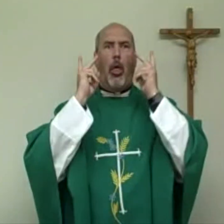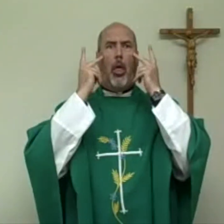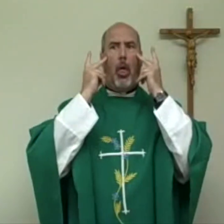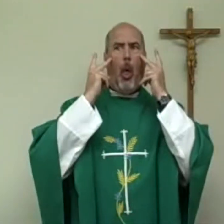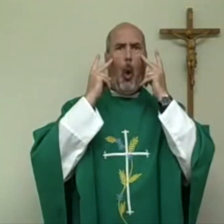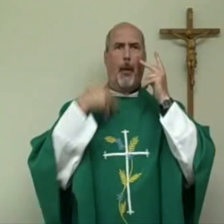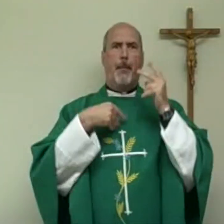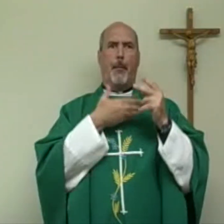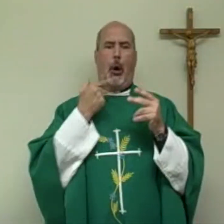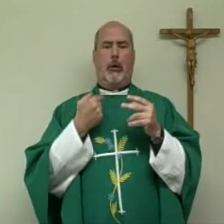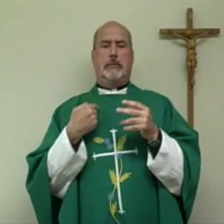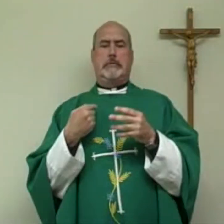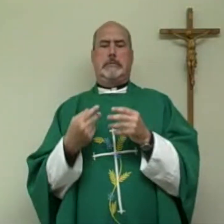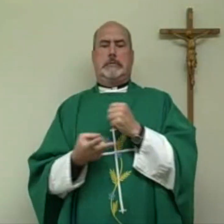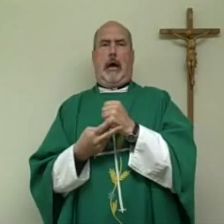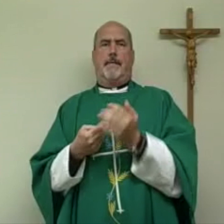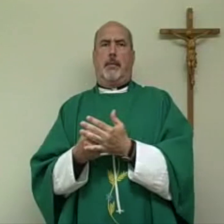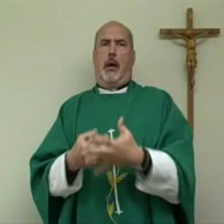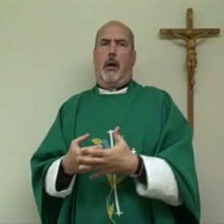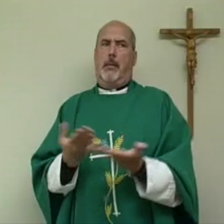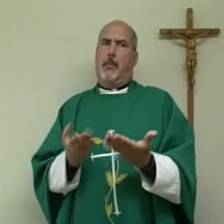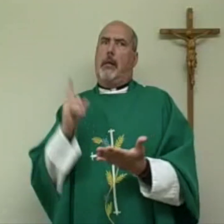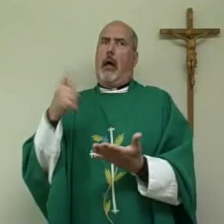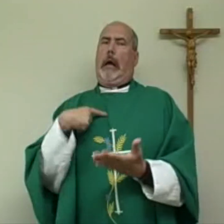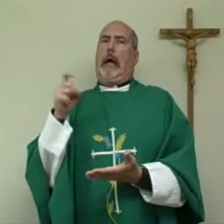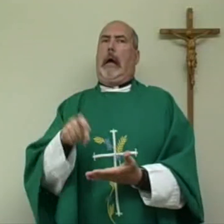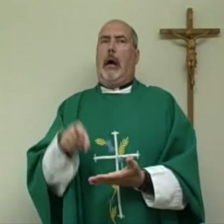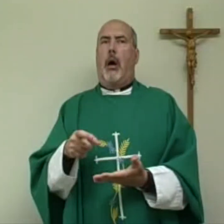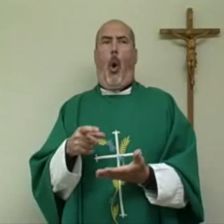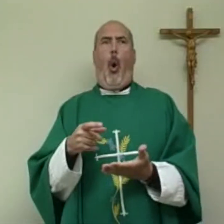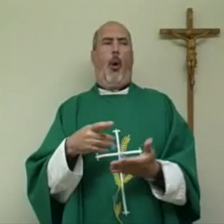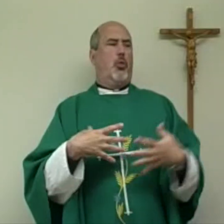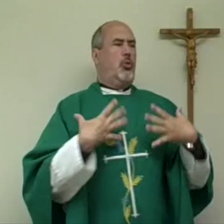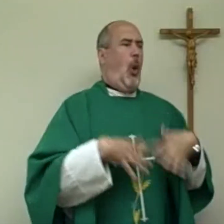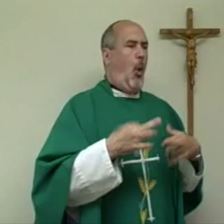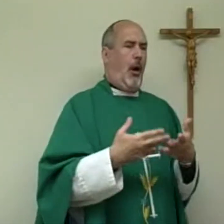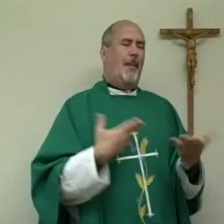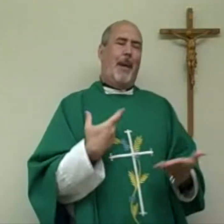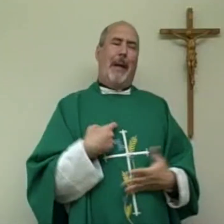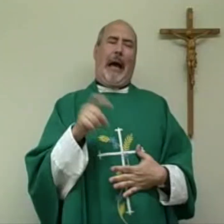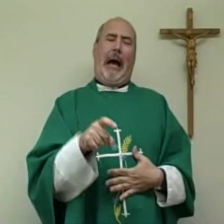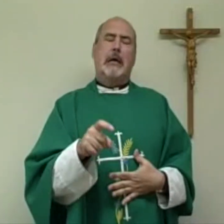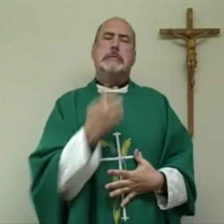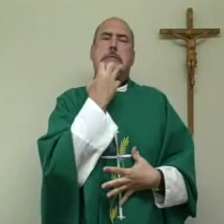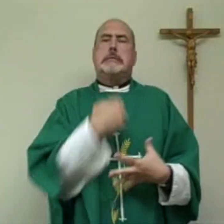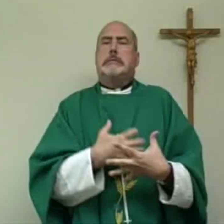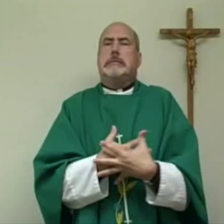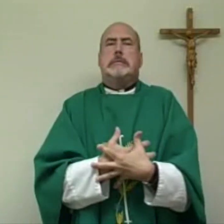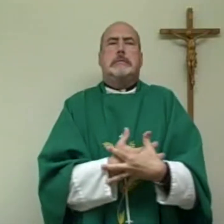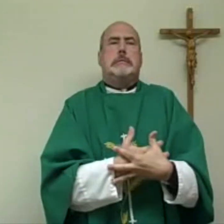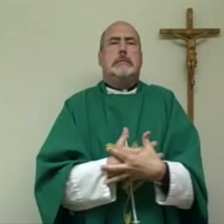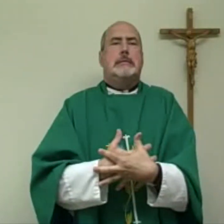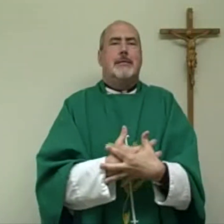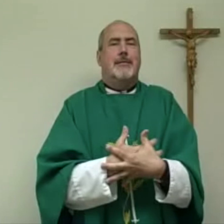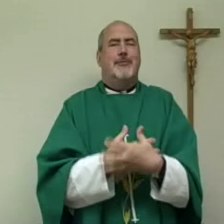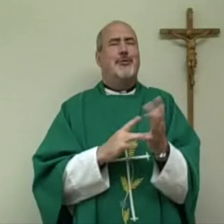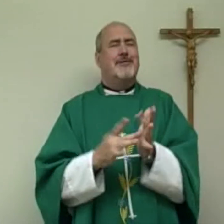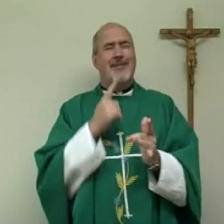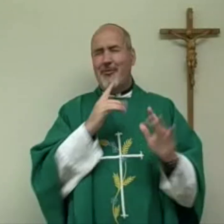people. Oftentimes we can get caught up in the cycle of worrying about what could happen down the road. I should save all these clothes. I